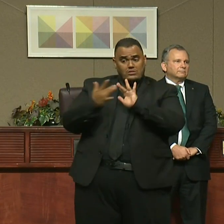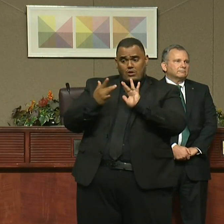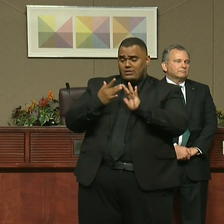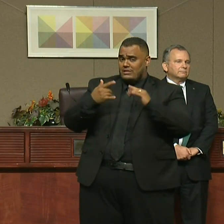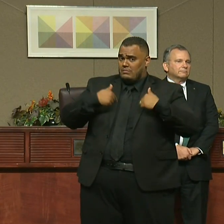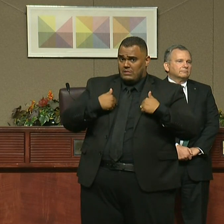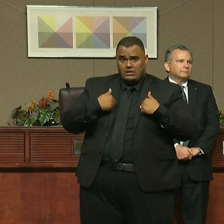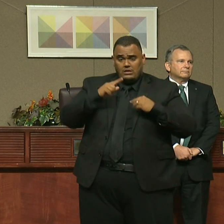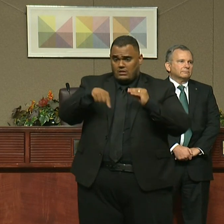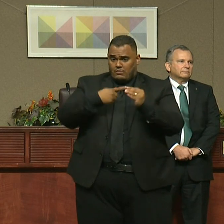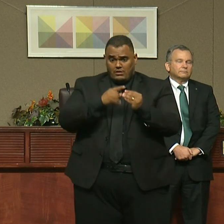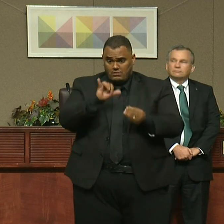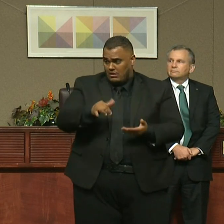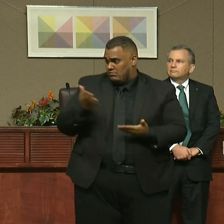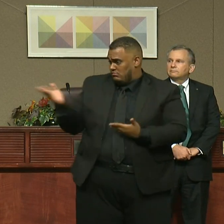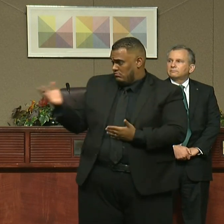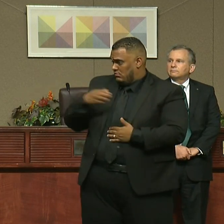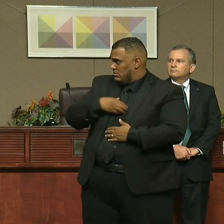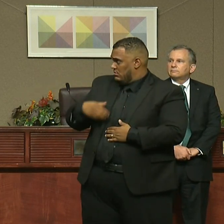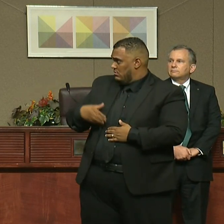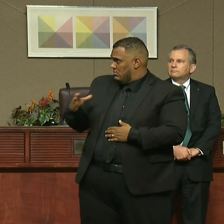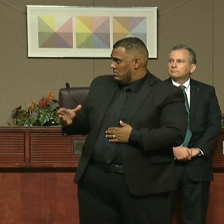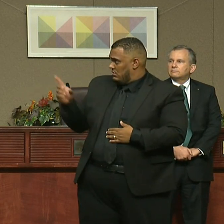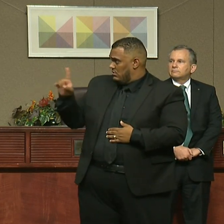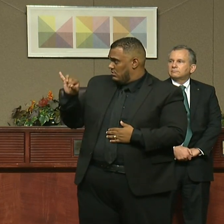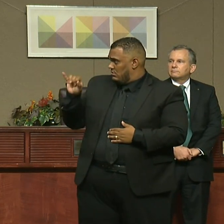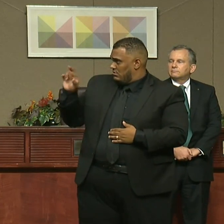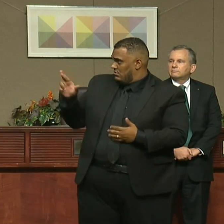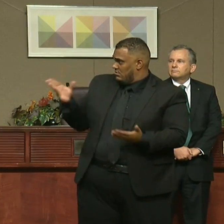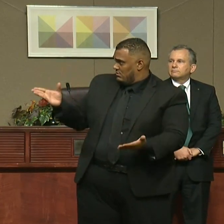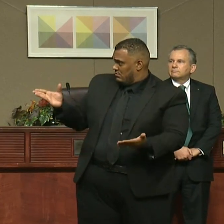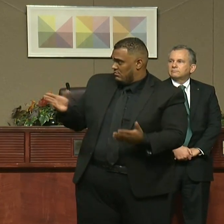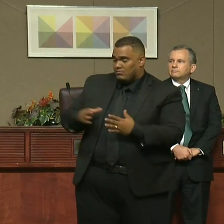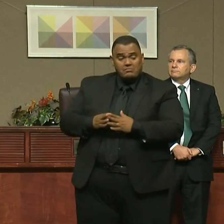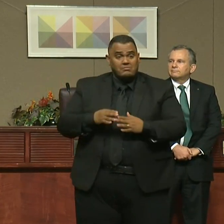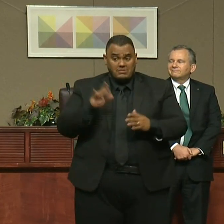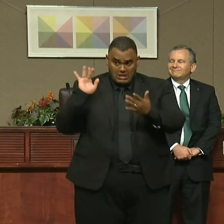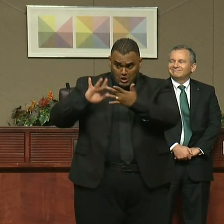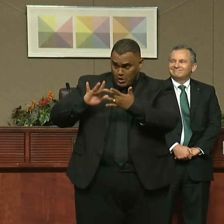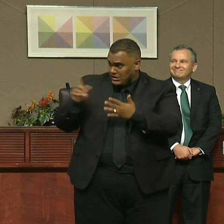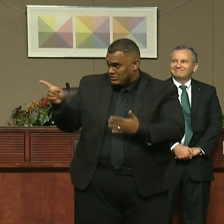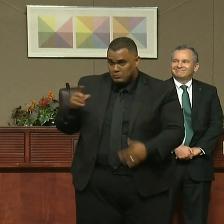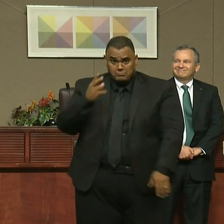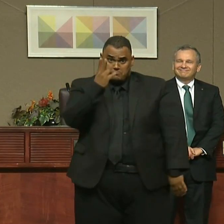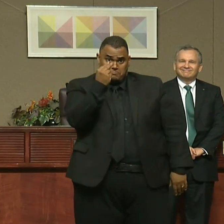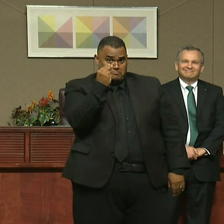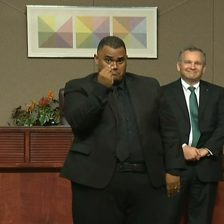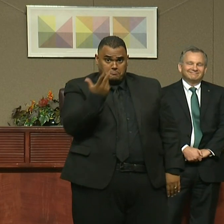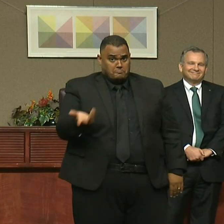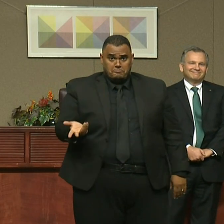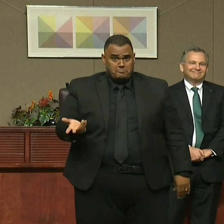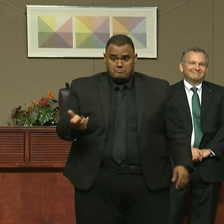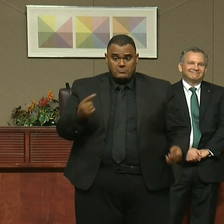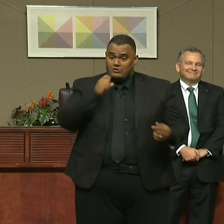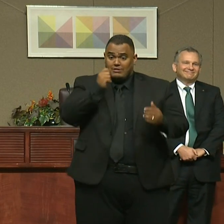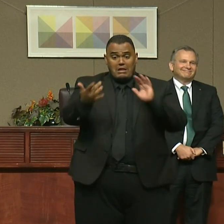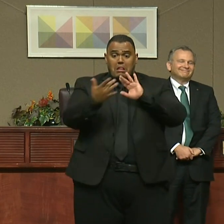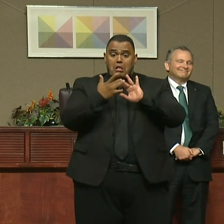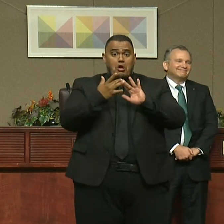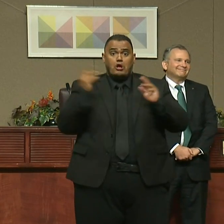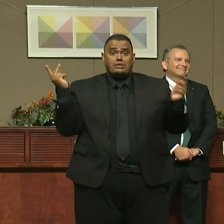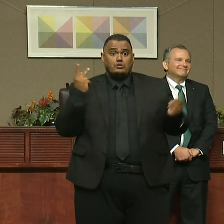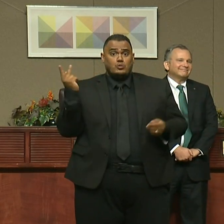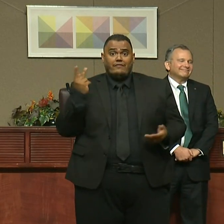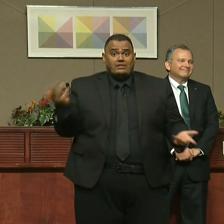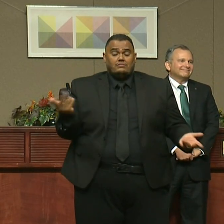about that. And Mayor Dyer, have they contacted you? No, they have not. Okay, they haven't contacted either one of us, so we don't